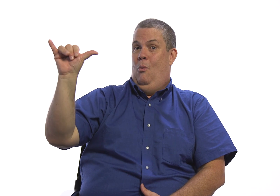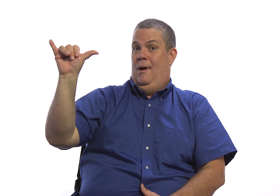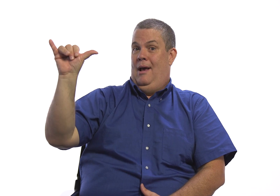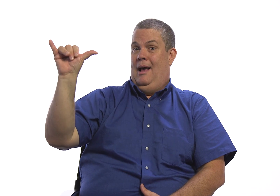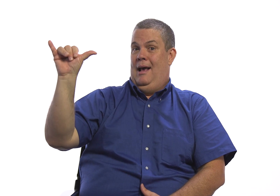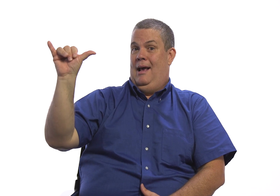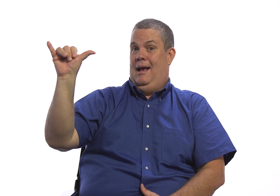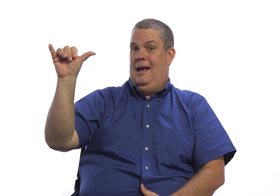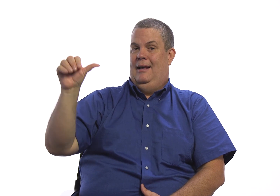Y.